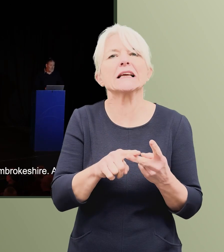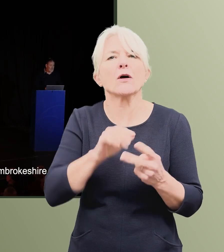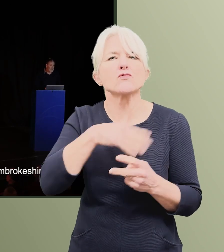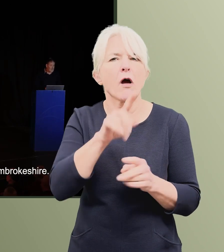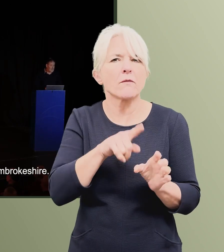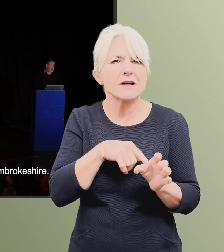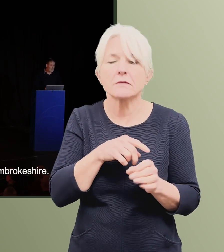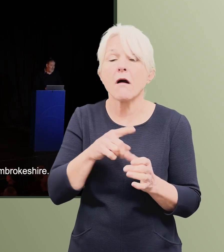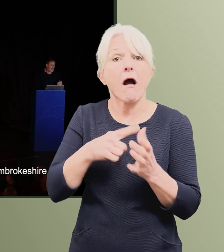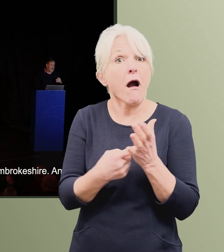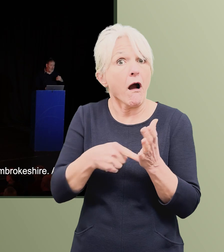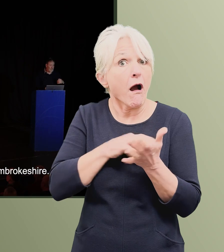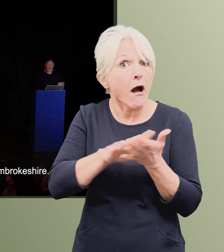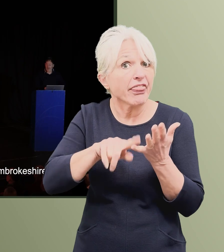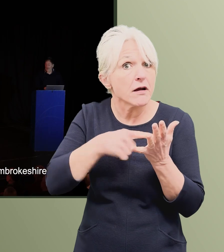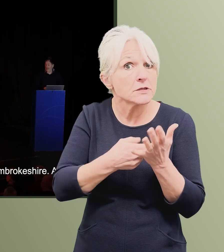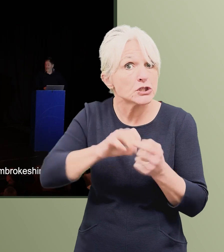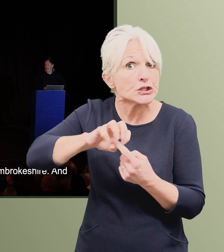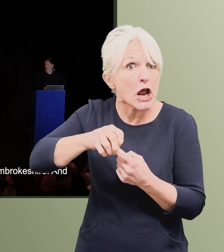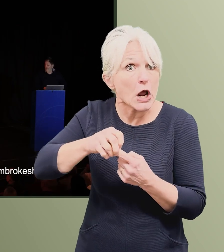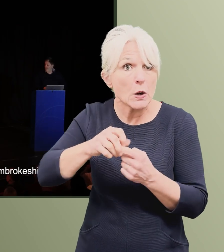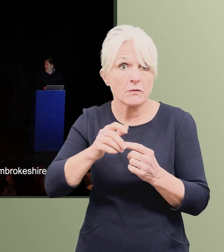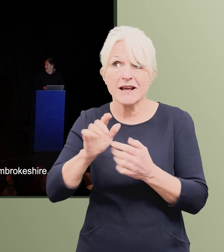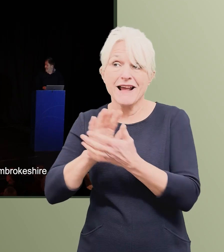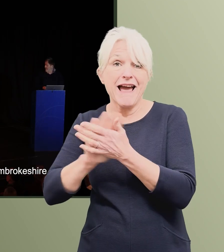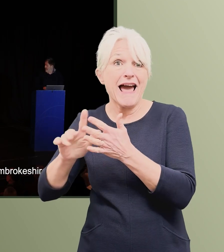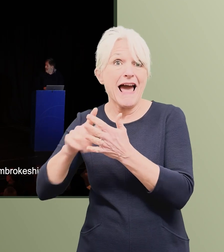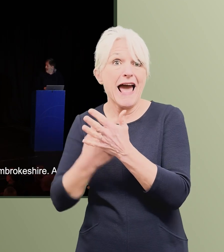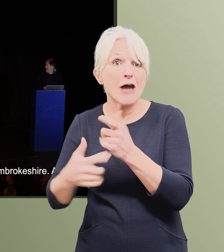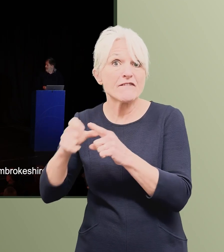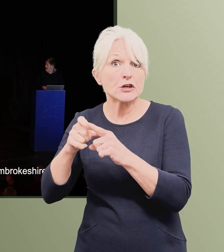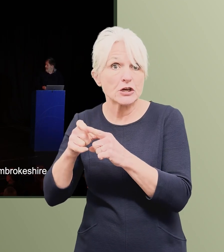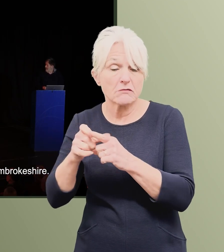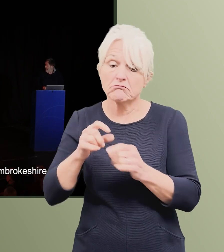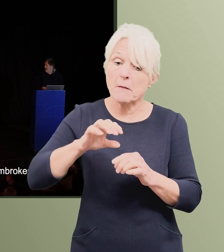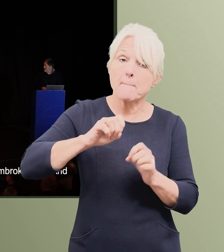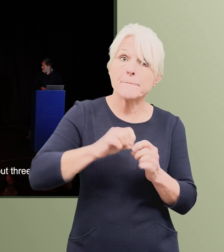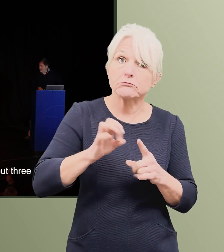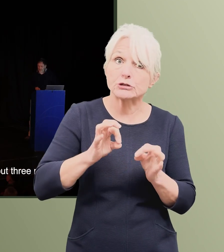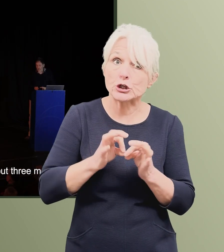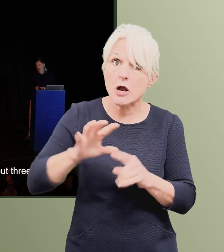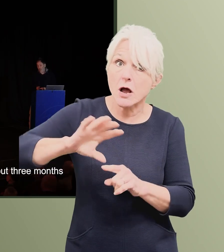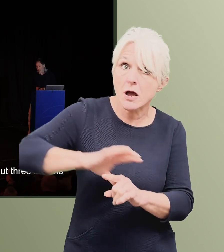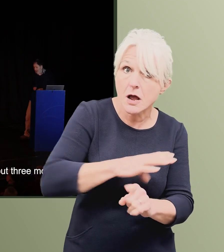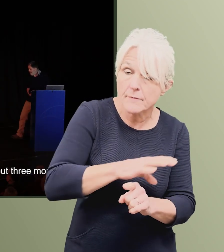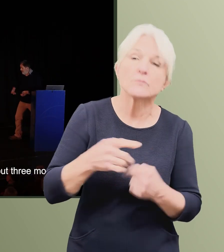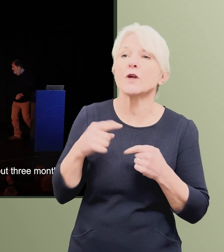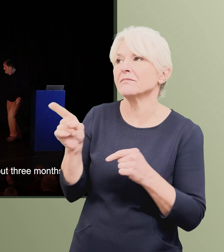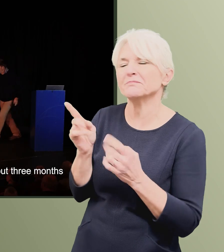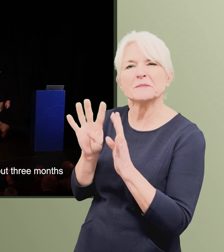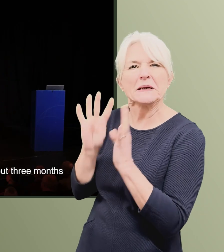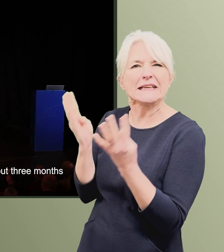Arthur's Stone as well in Herefordshire, and a couple down in Pembrokeshire. And this is the team, and we'll walk